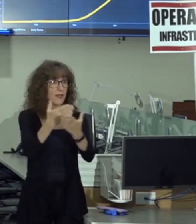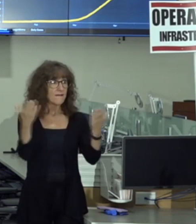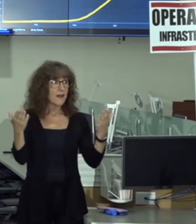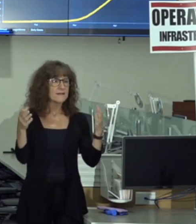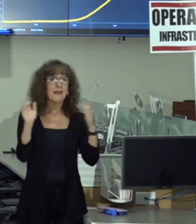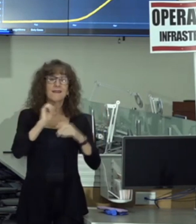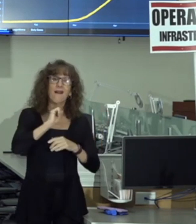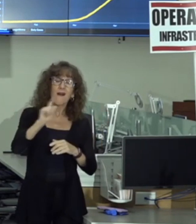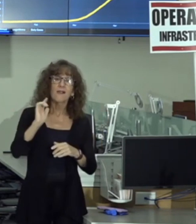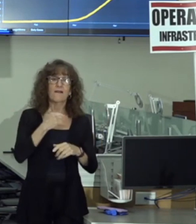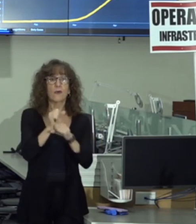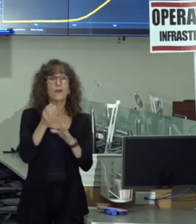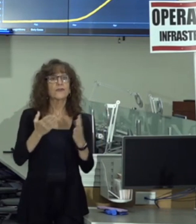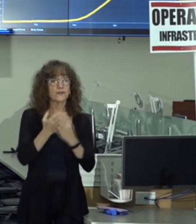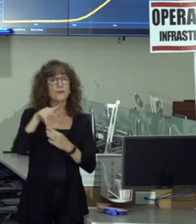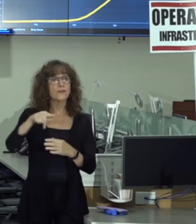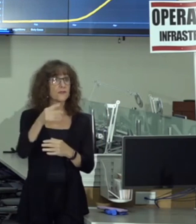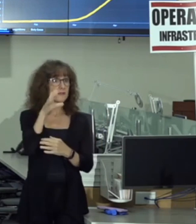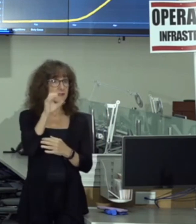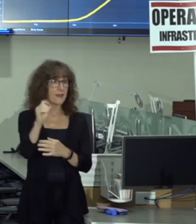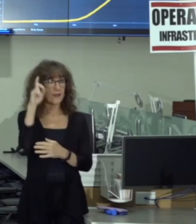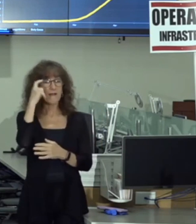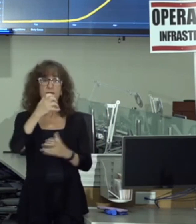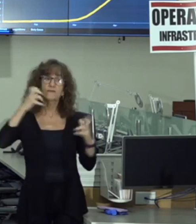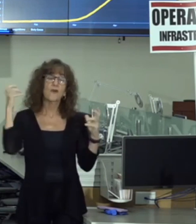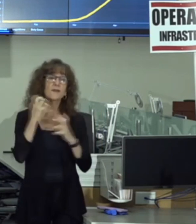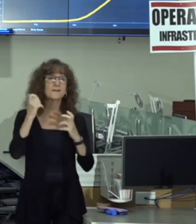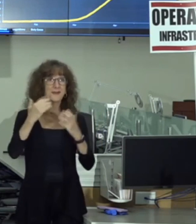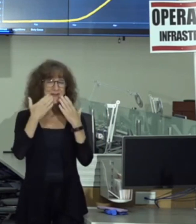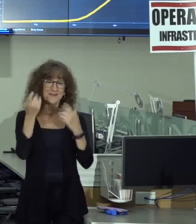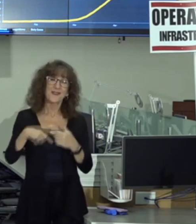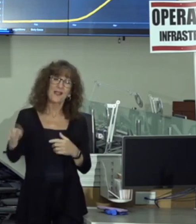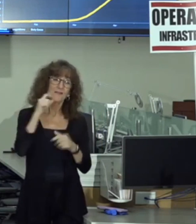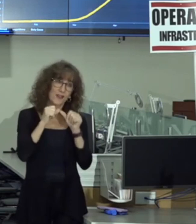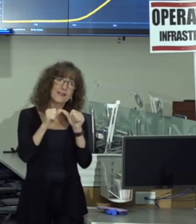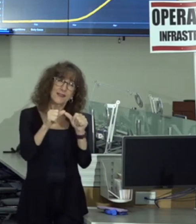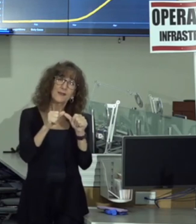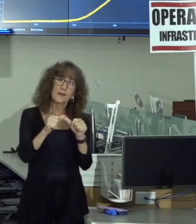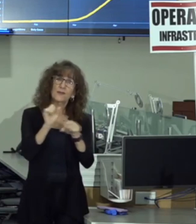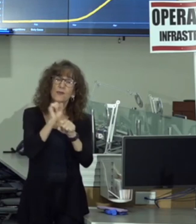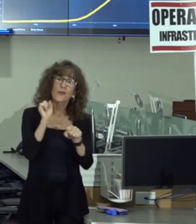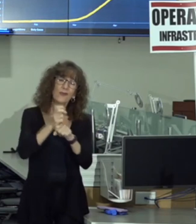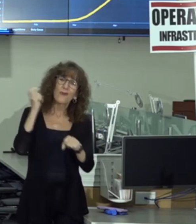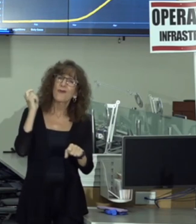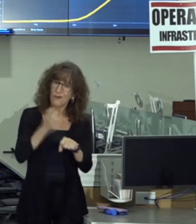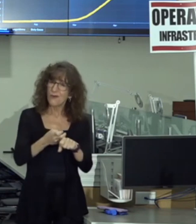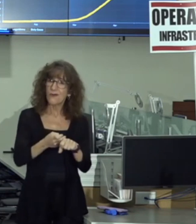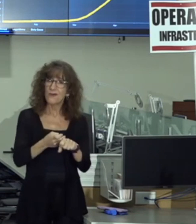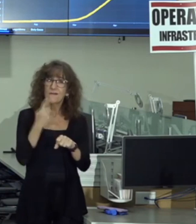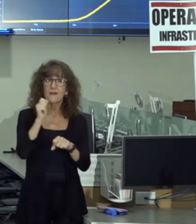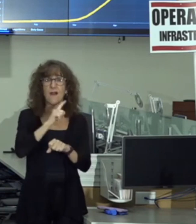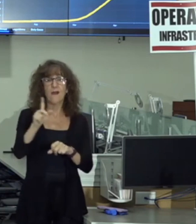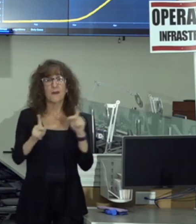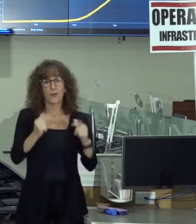well as all of our employees throughout the government who have just been phenomenal. And so I want to thank them for continuing to work so hard for